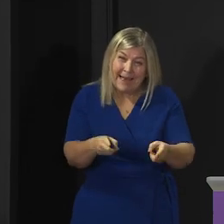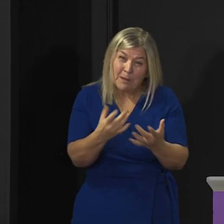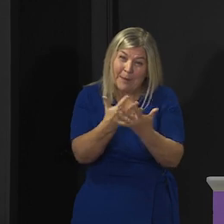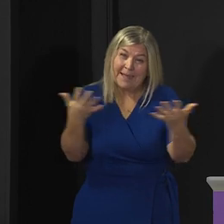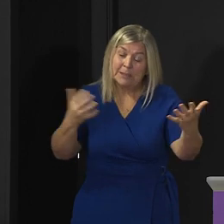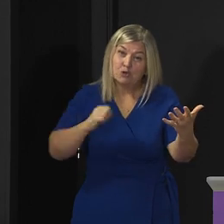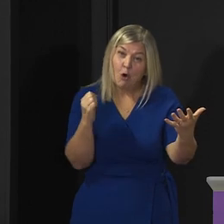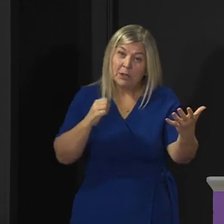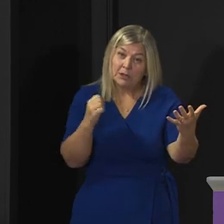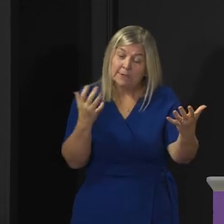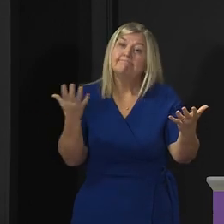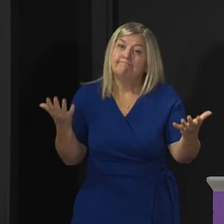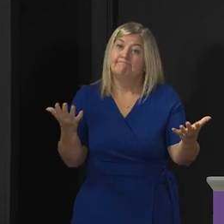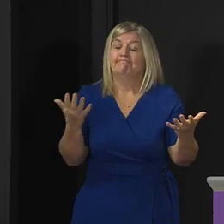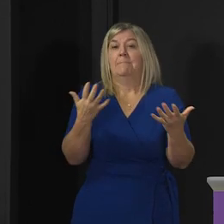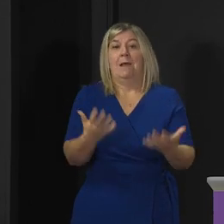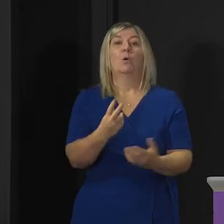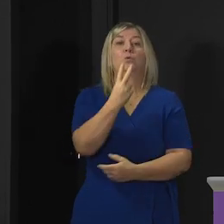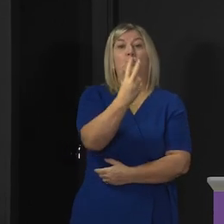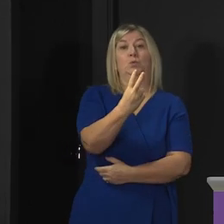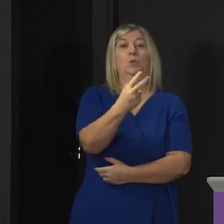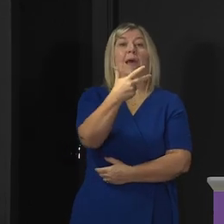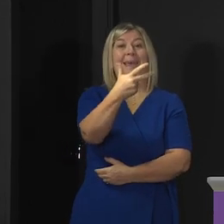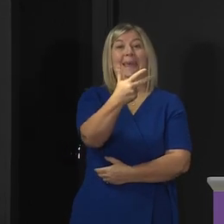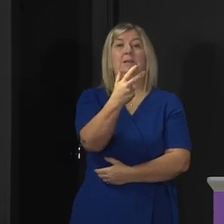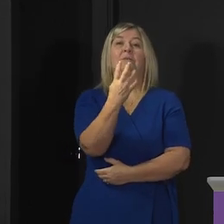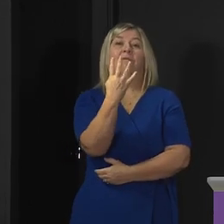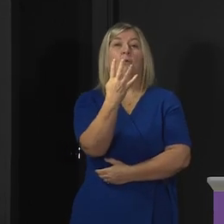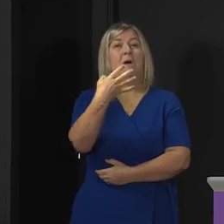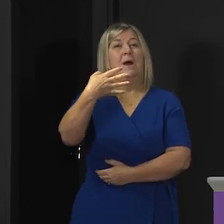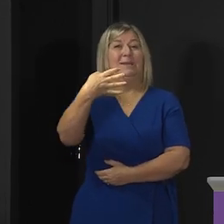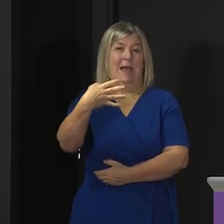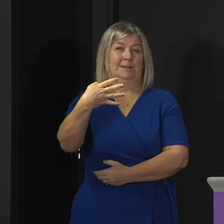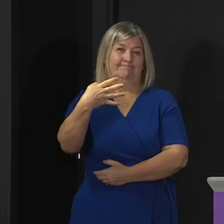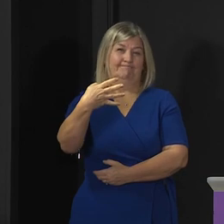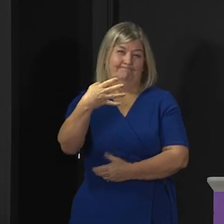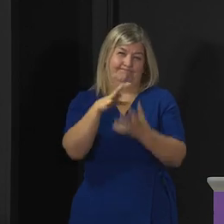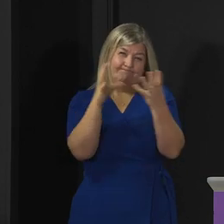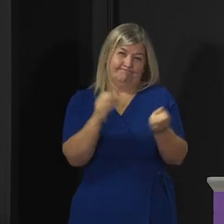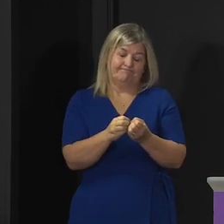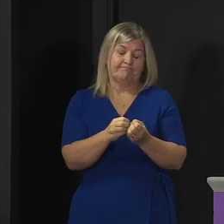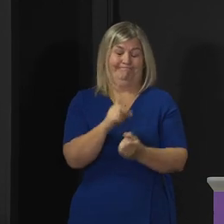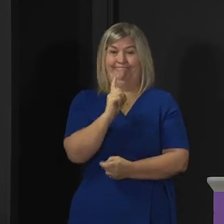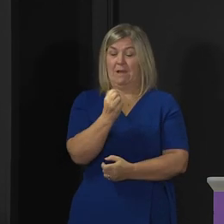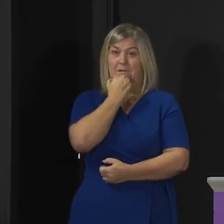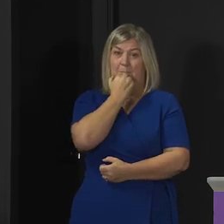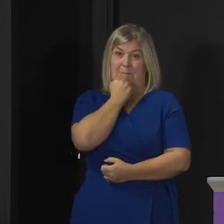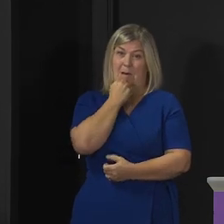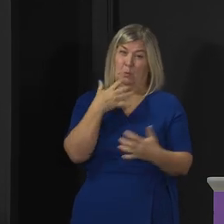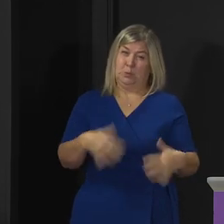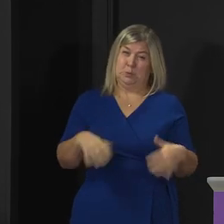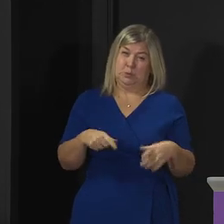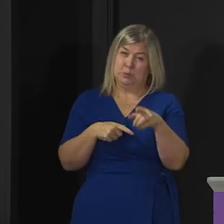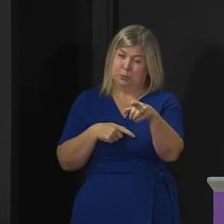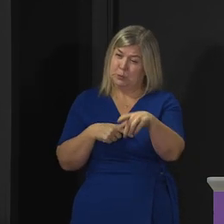under the daily measurement is now 2,849. That total reminds us of the impact the